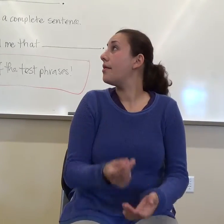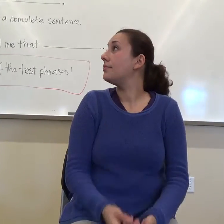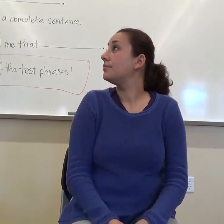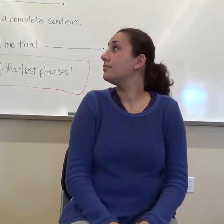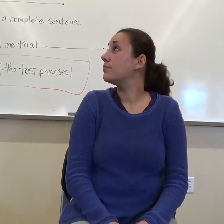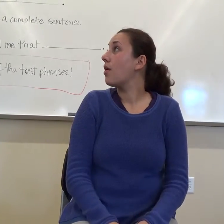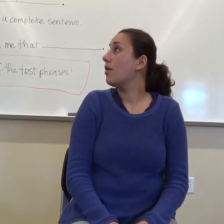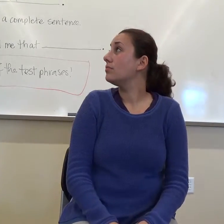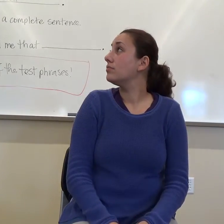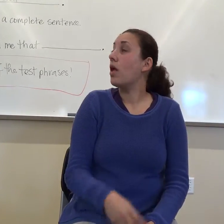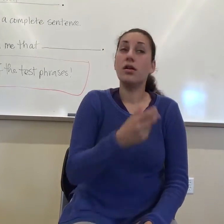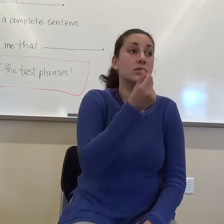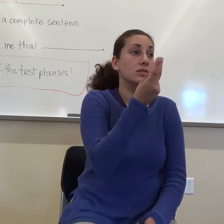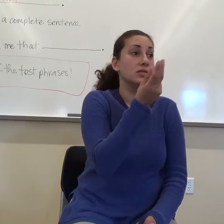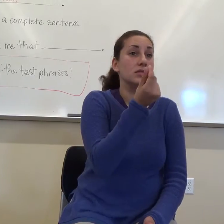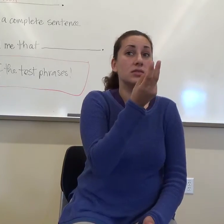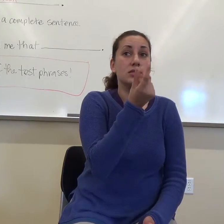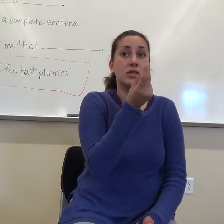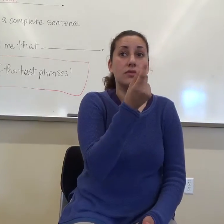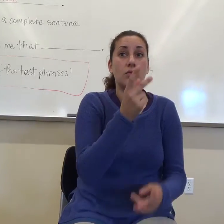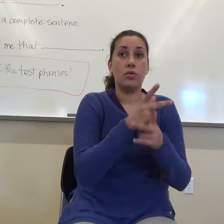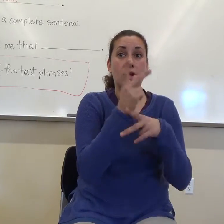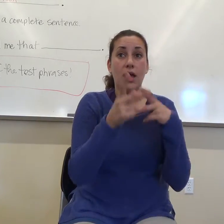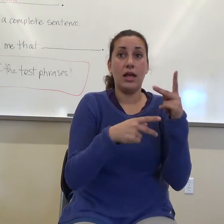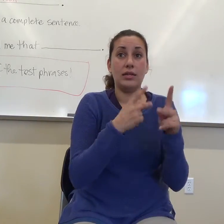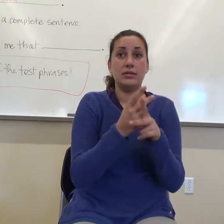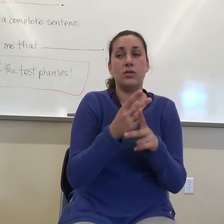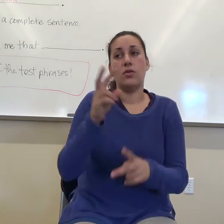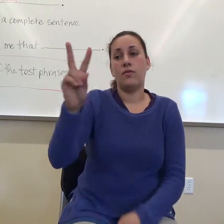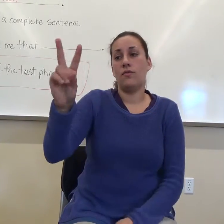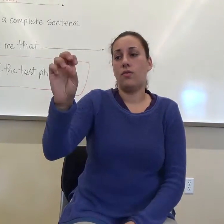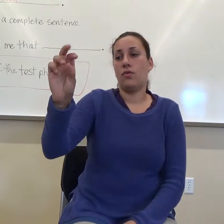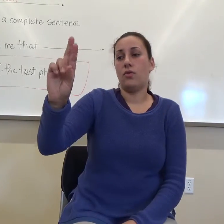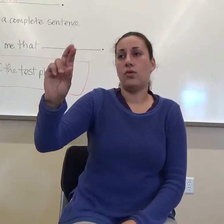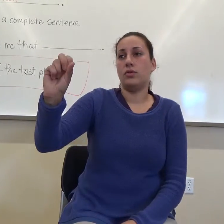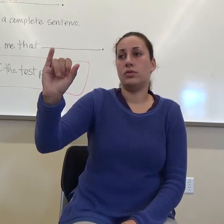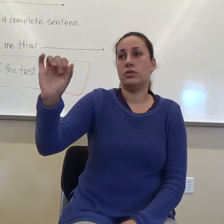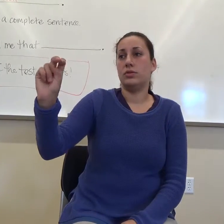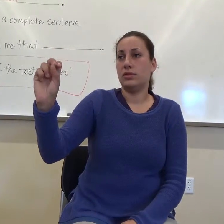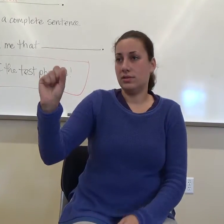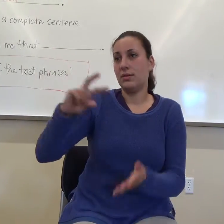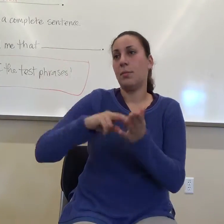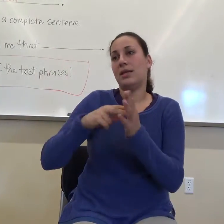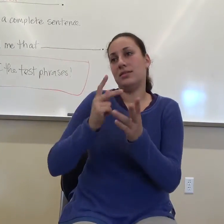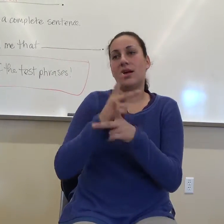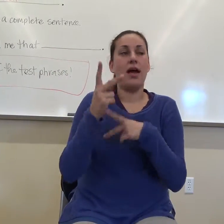aha, this is going to give me several versions of the story. Is that the introduction to the